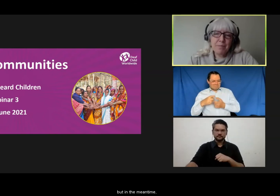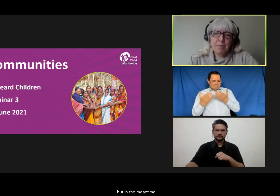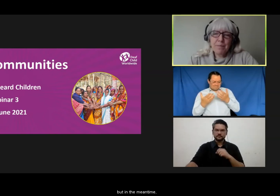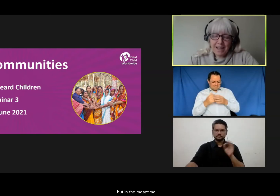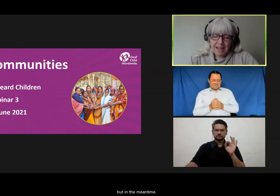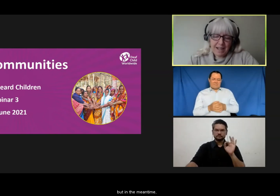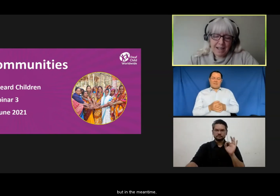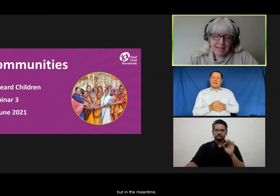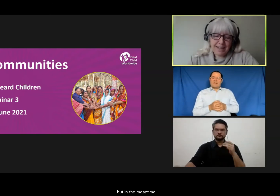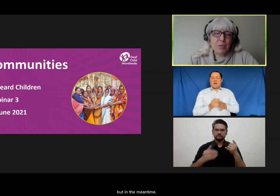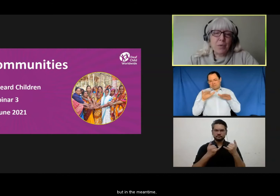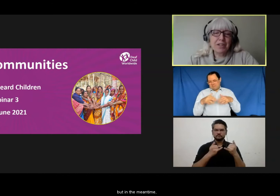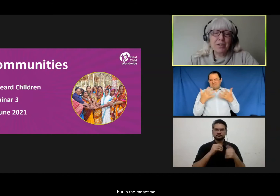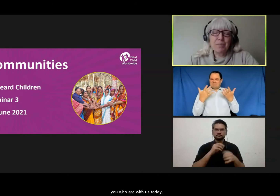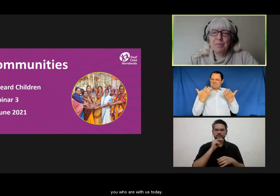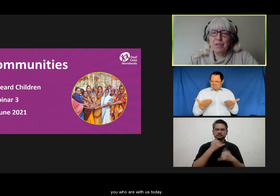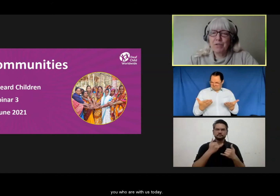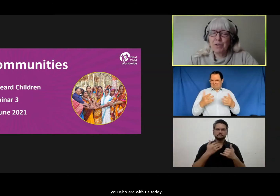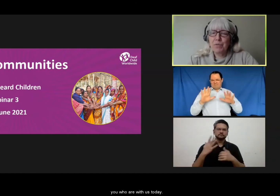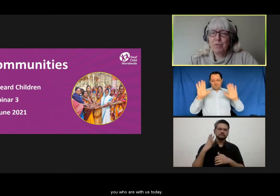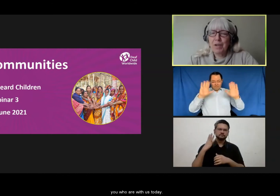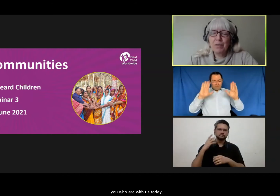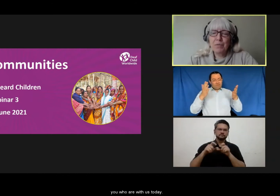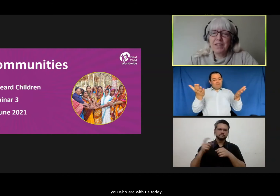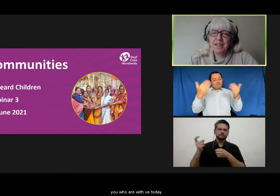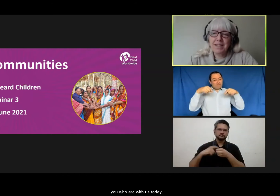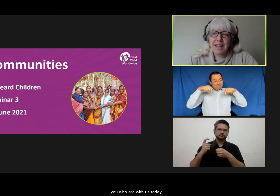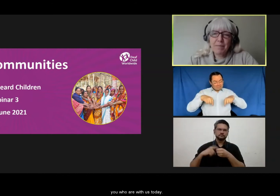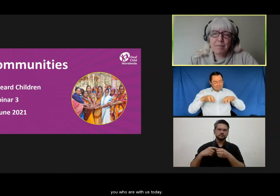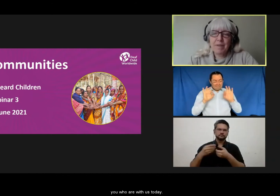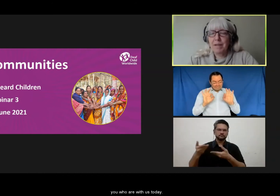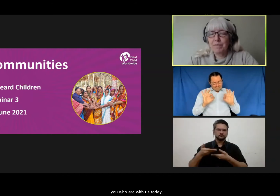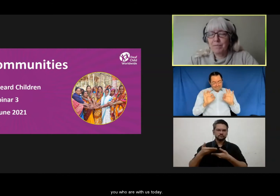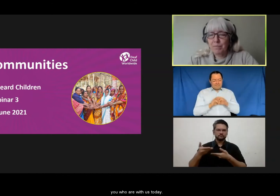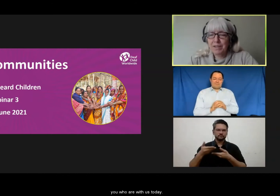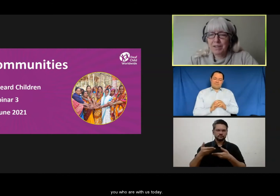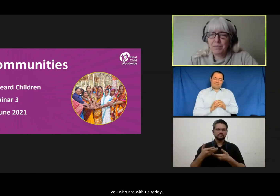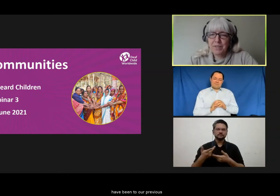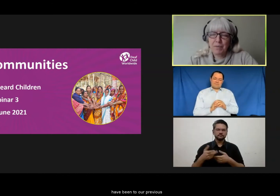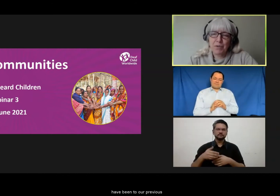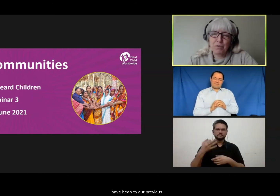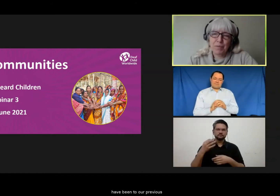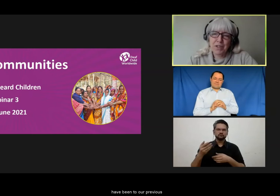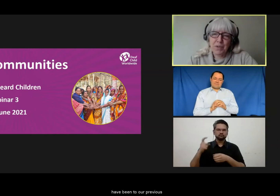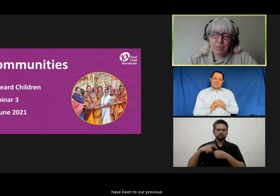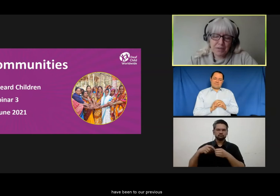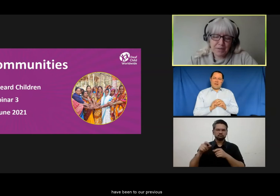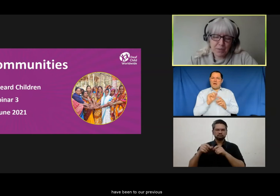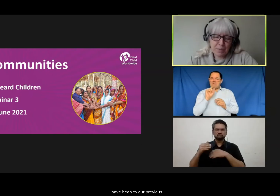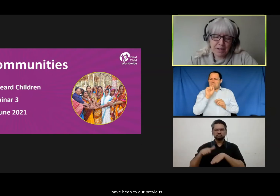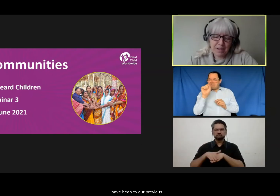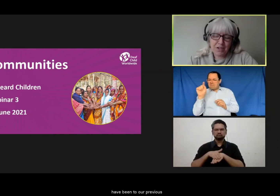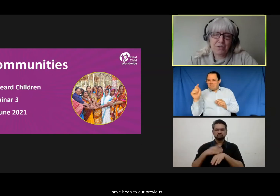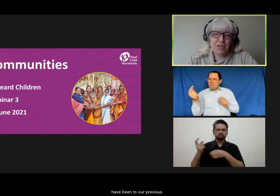meantime, I'd like to welcome those of you who are with us today. Welcome some of you who've been to our